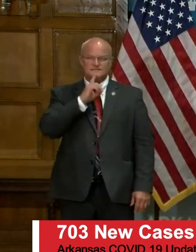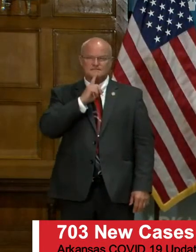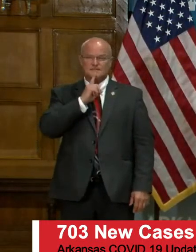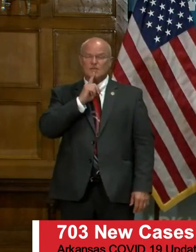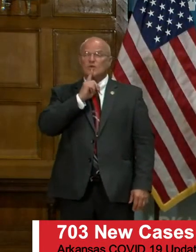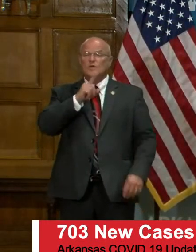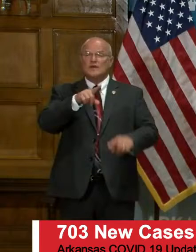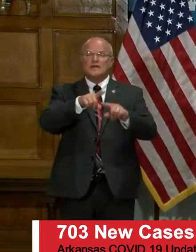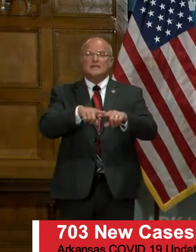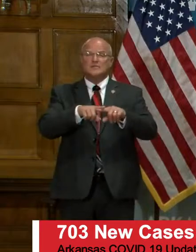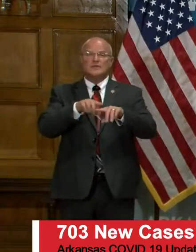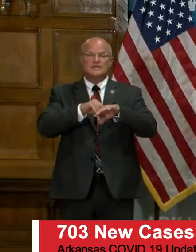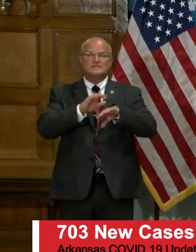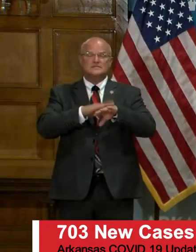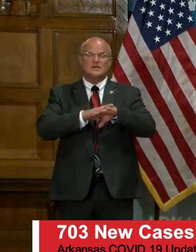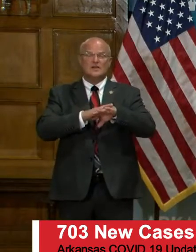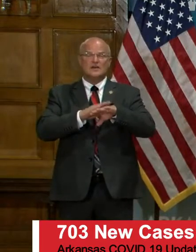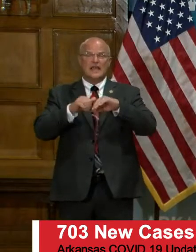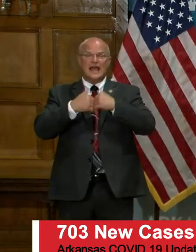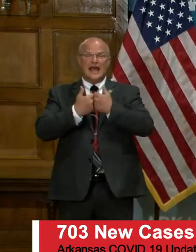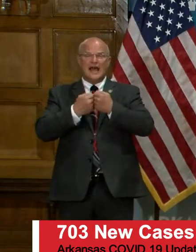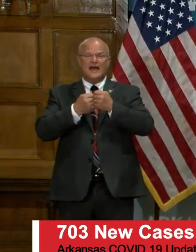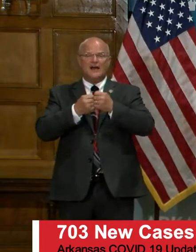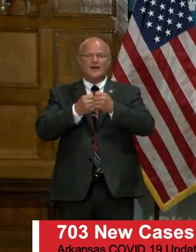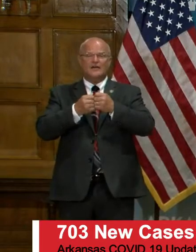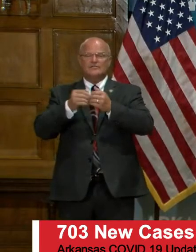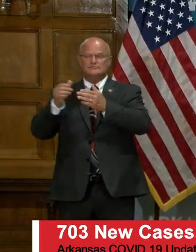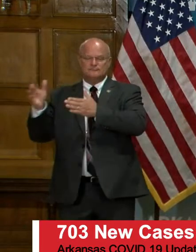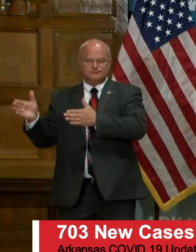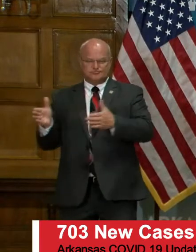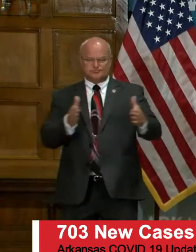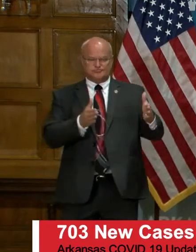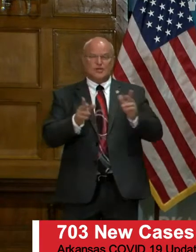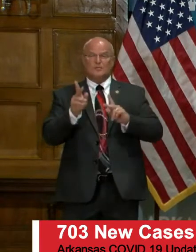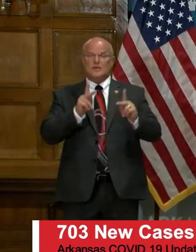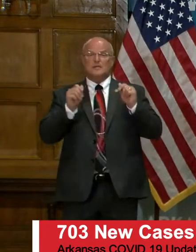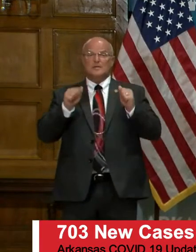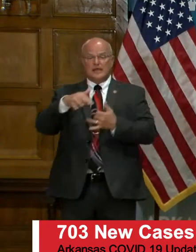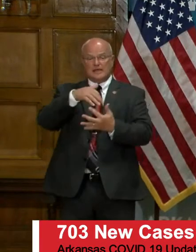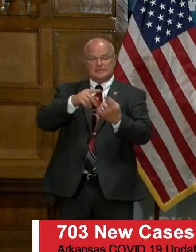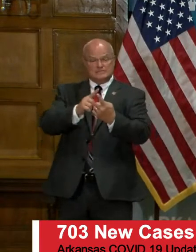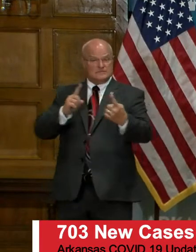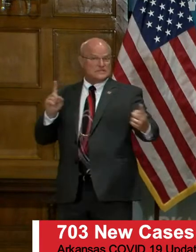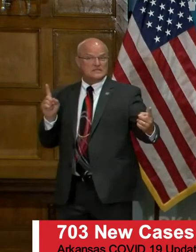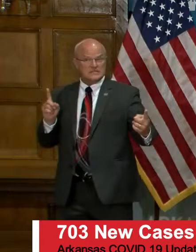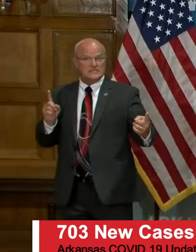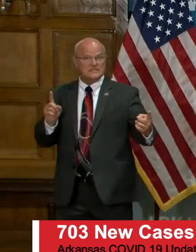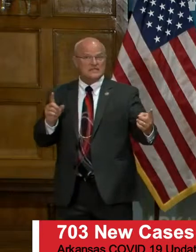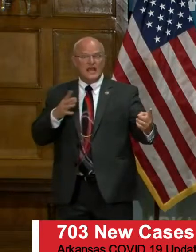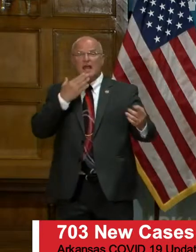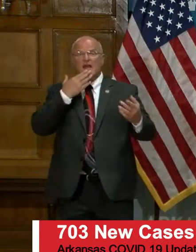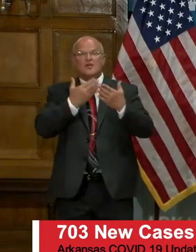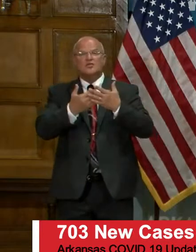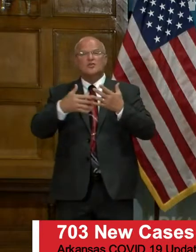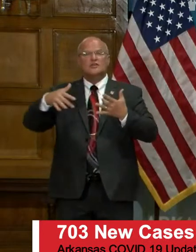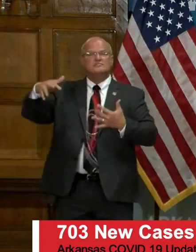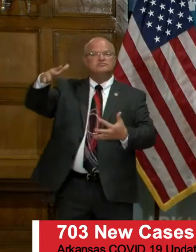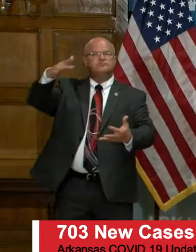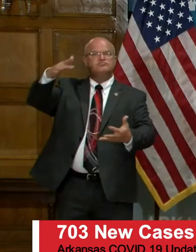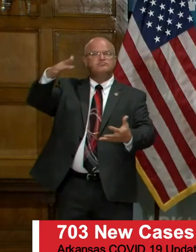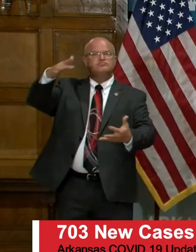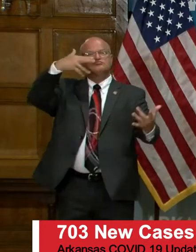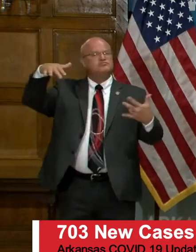Certainly, it really depends on how it's laid out. If people are able to maintain 6 foot distance and there's good air